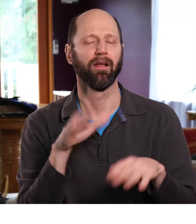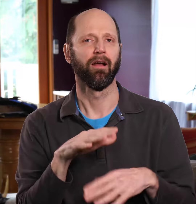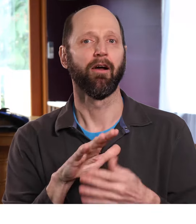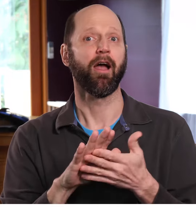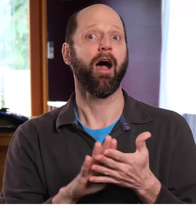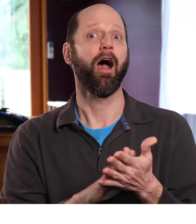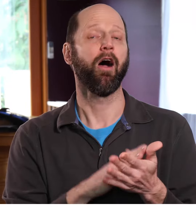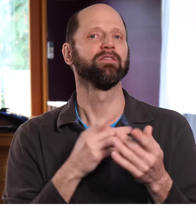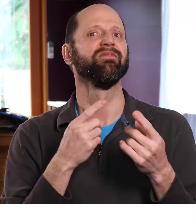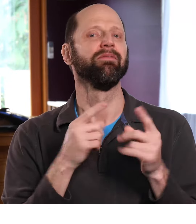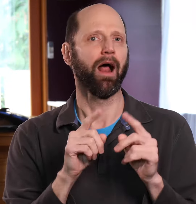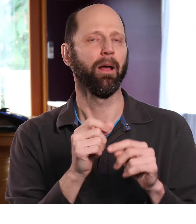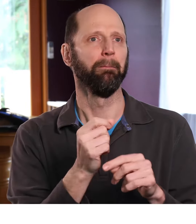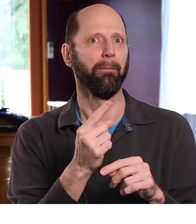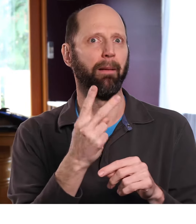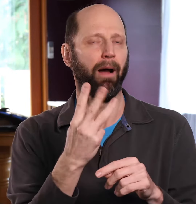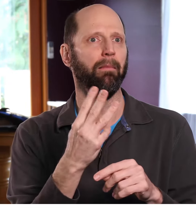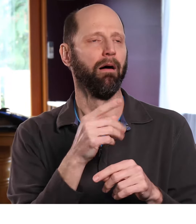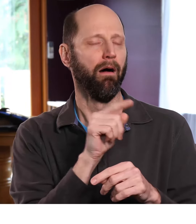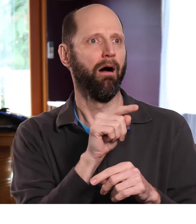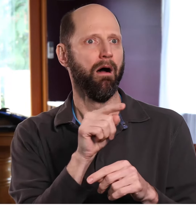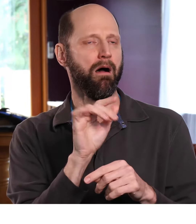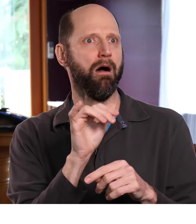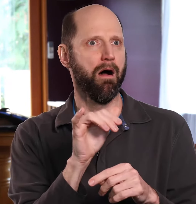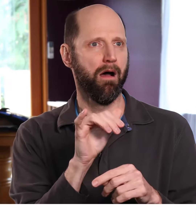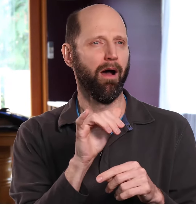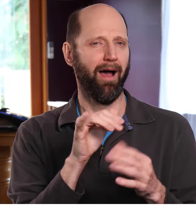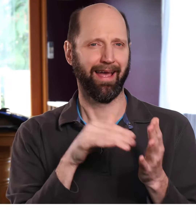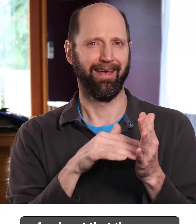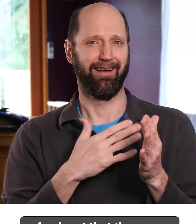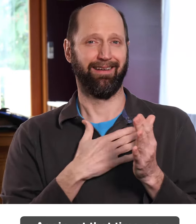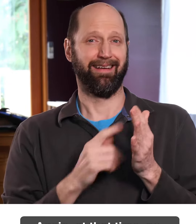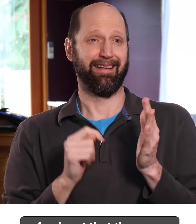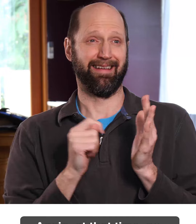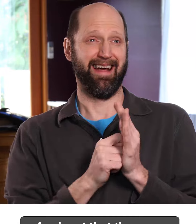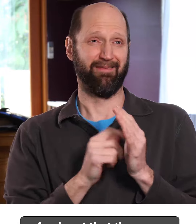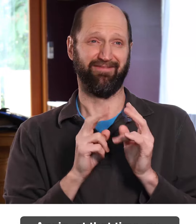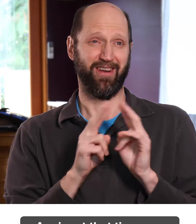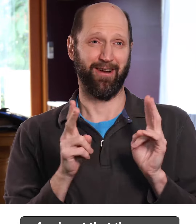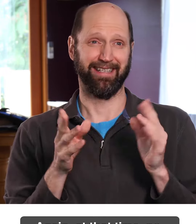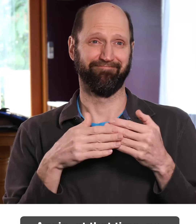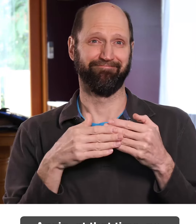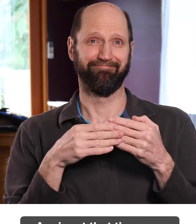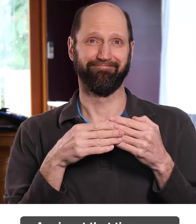In my college years, finally, role models started to appear. Again, at that time, no